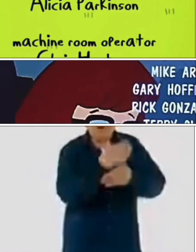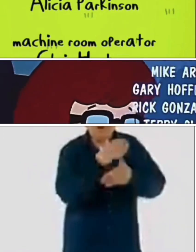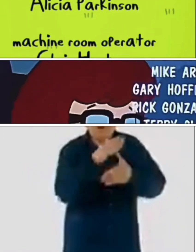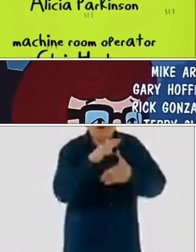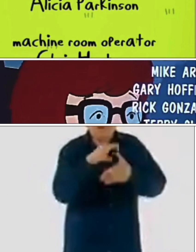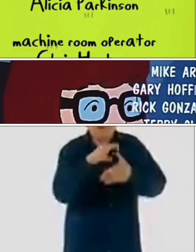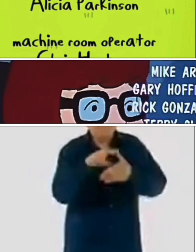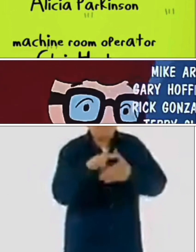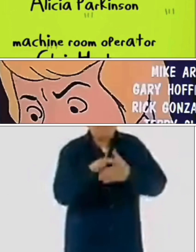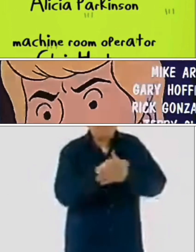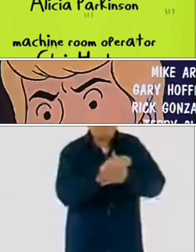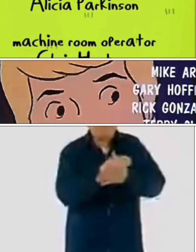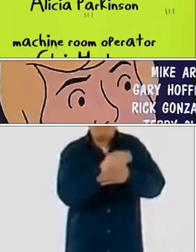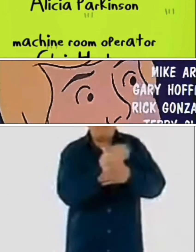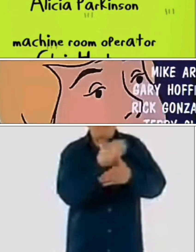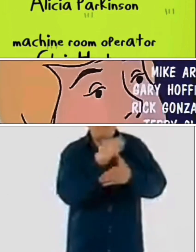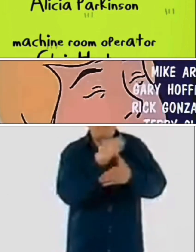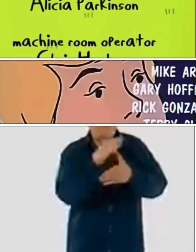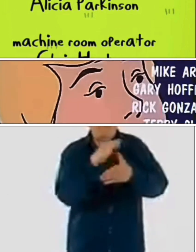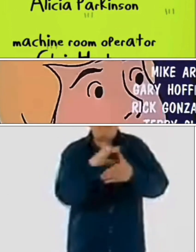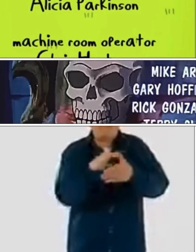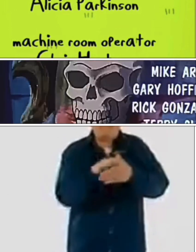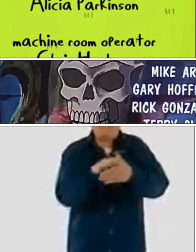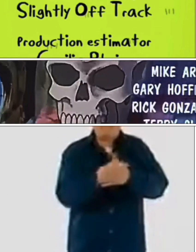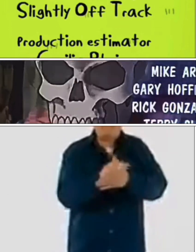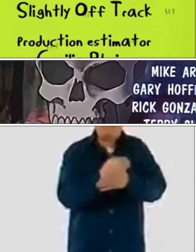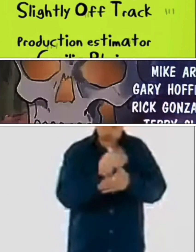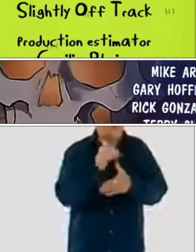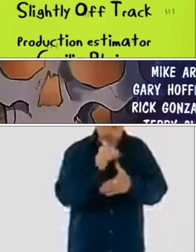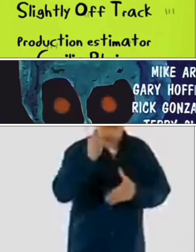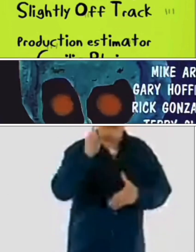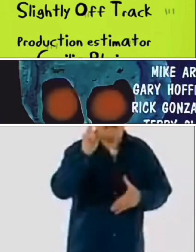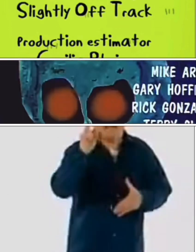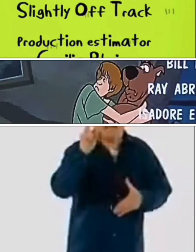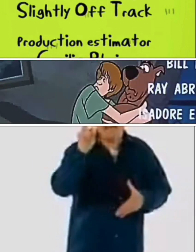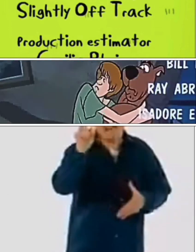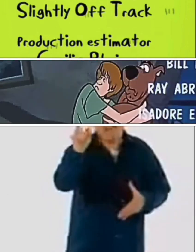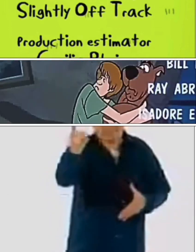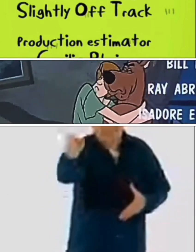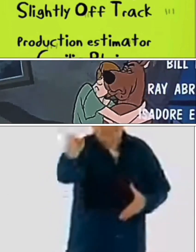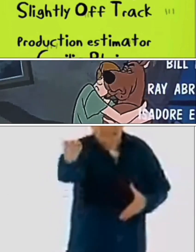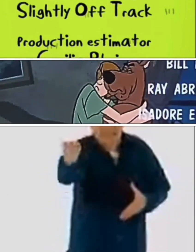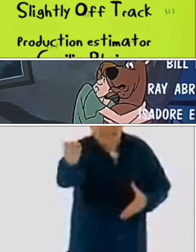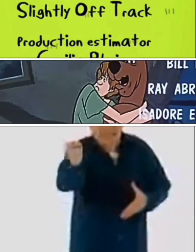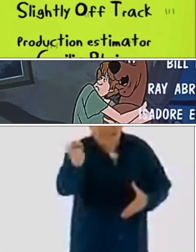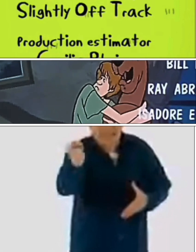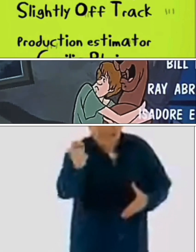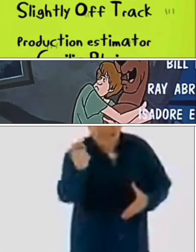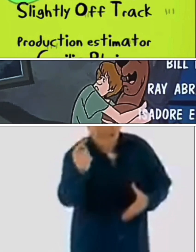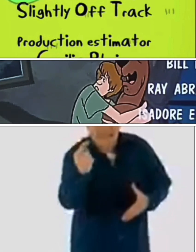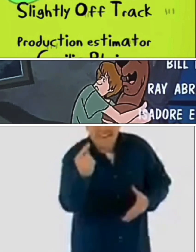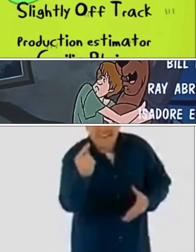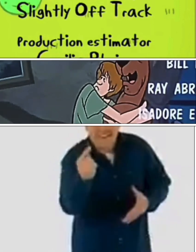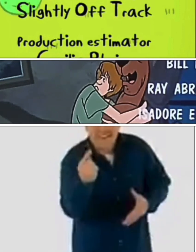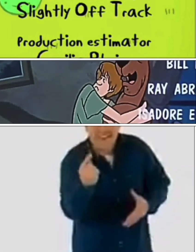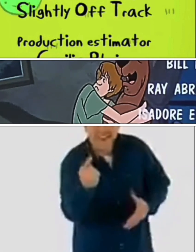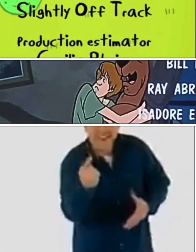What? What is this? Hey! No. This is the last time, right? This is it.